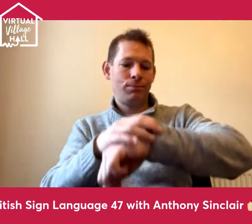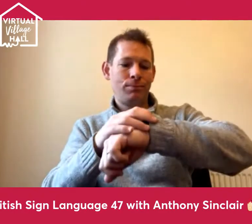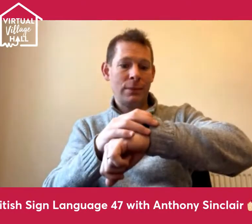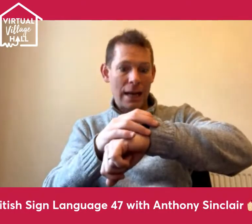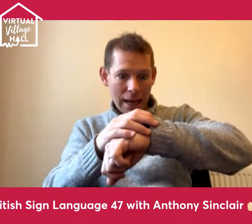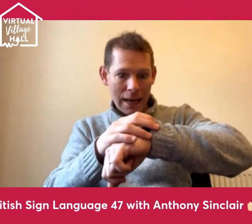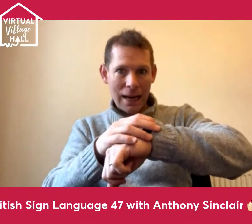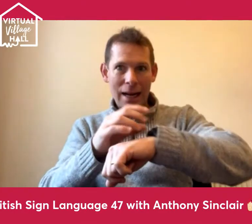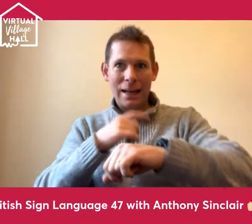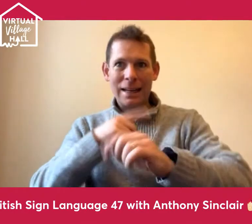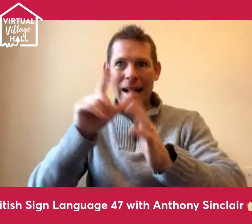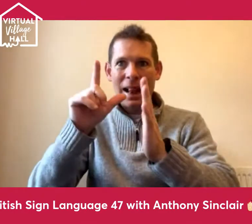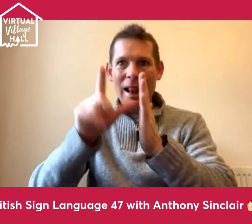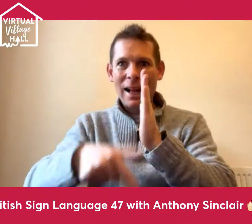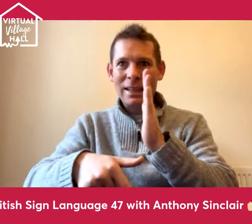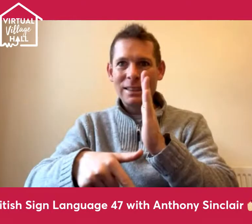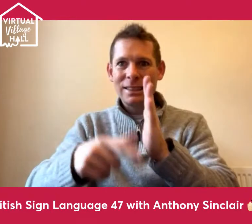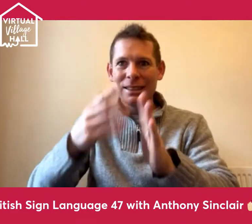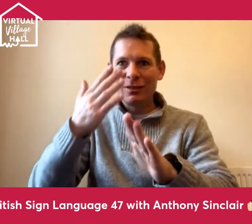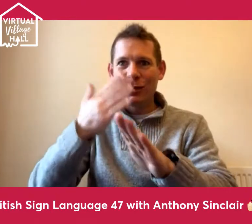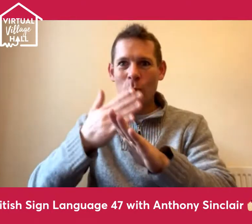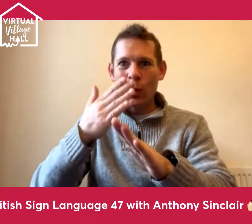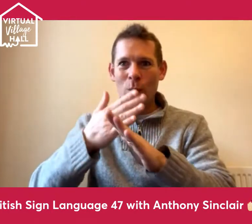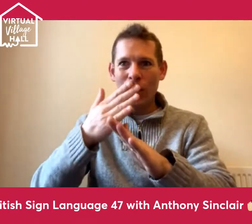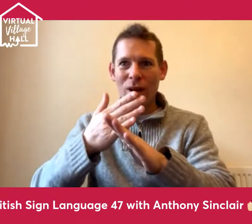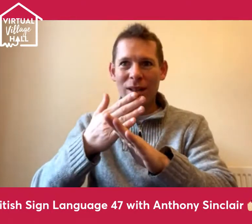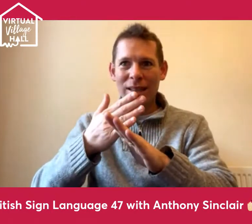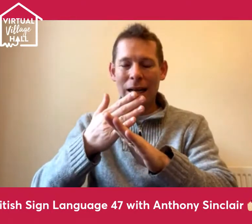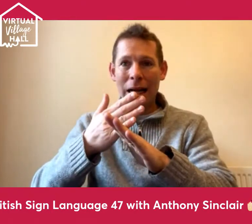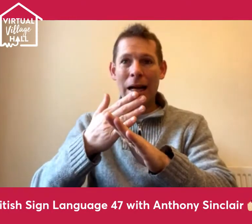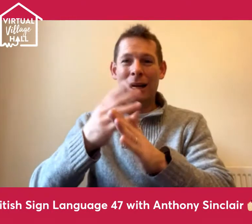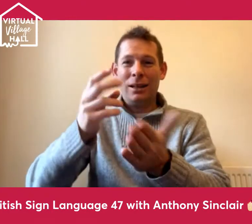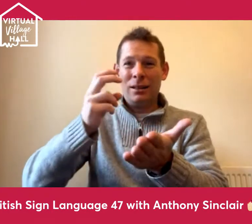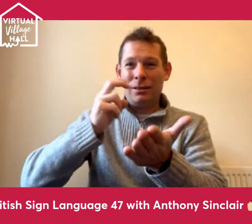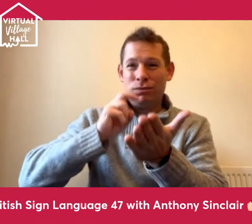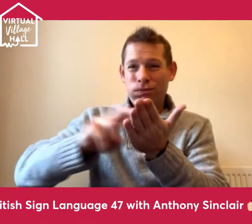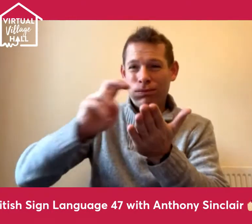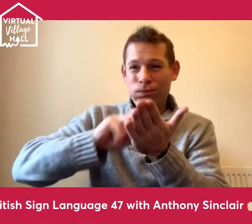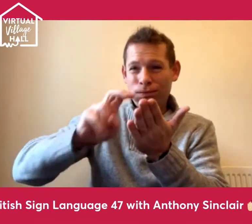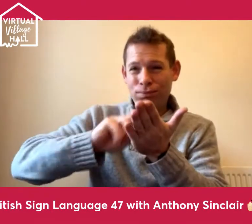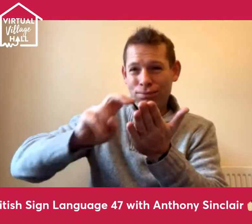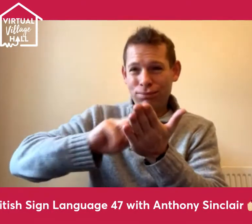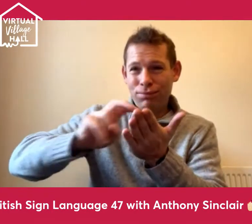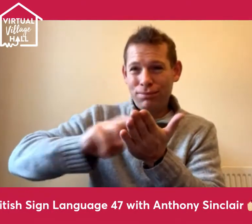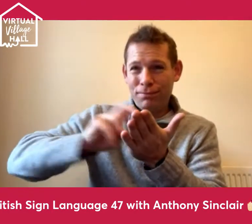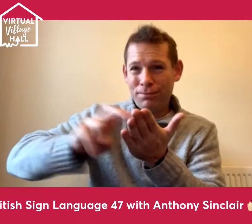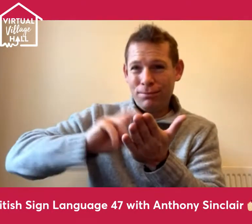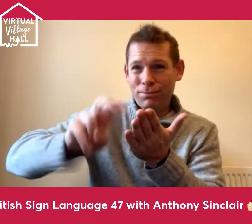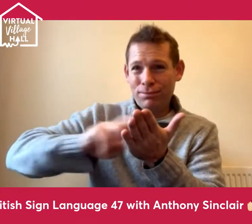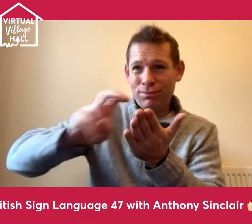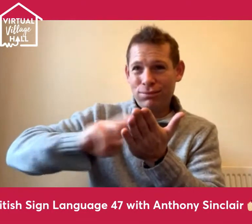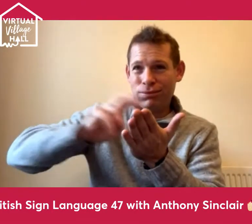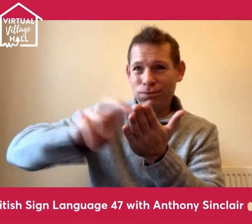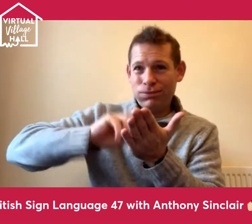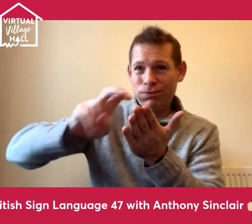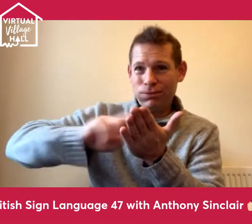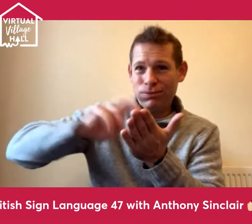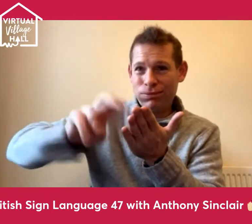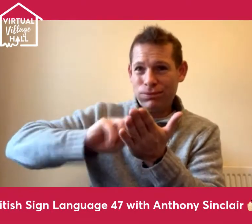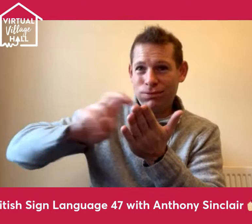and I'm checking my time and I'm realizing, oh my goodness, I'm late for work. So look how I'm having to walk really, really quickly, but I'm not